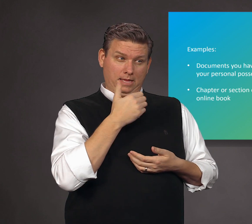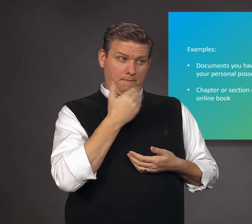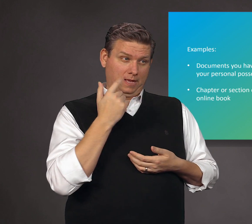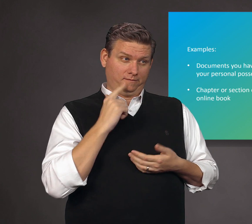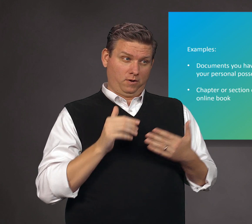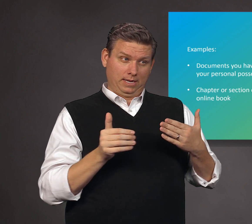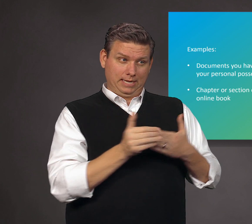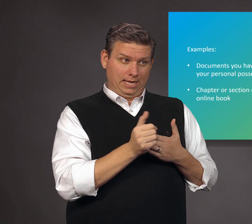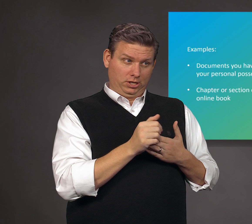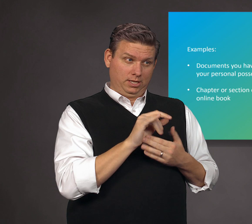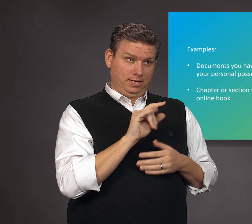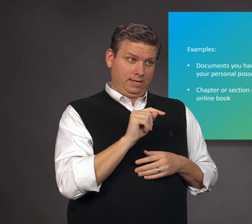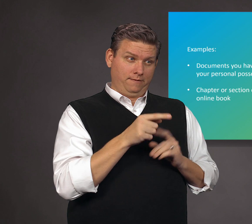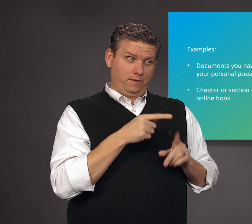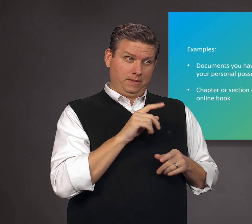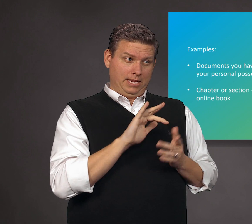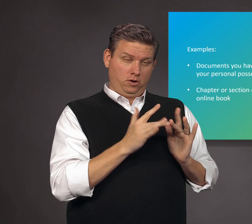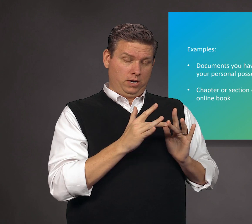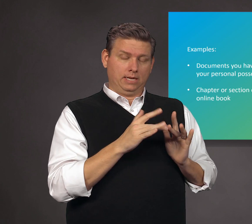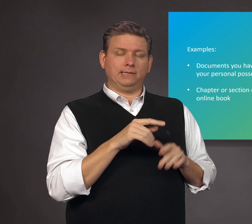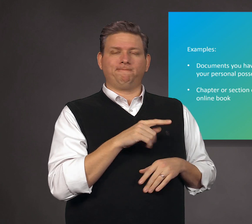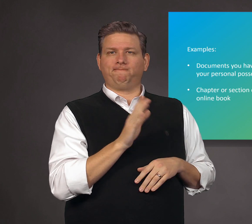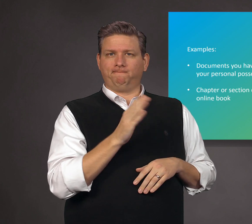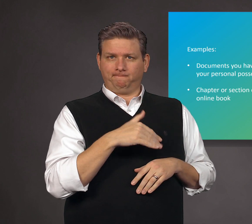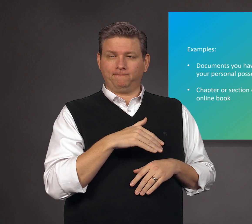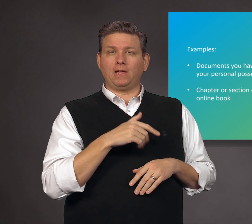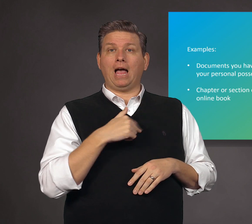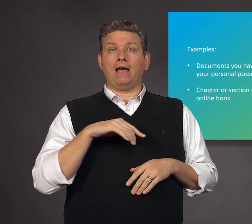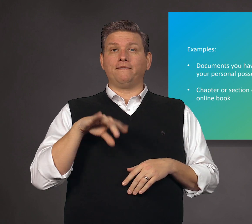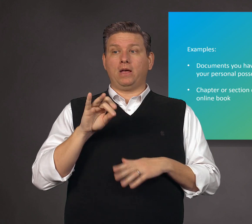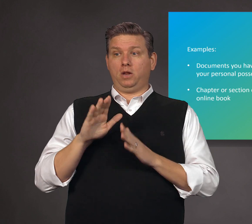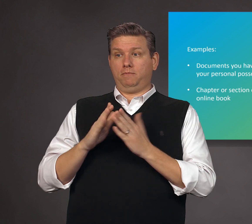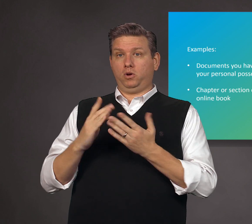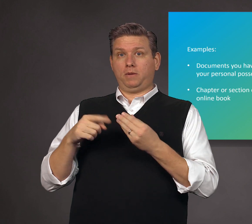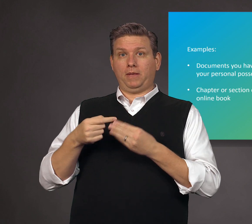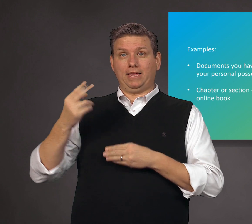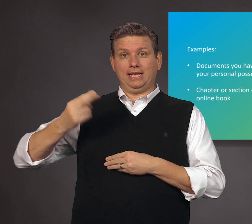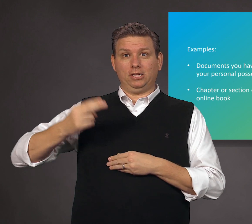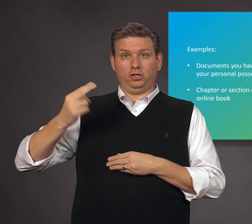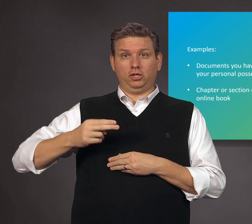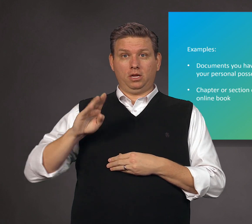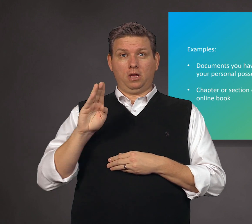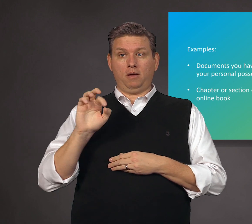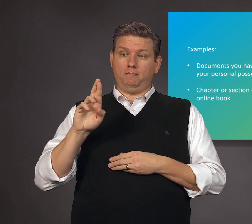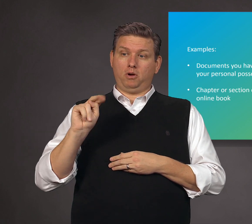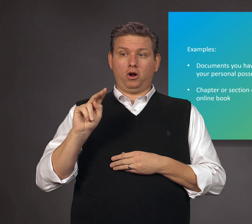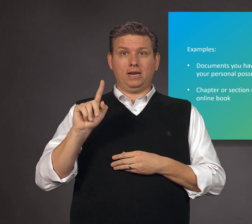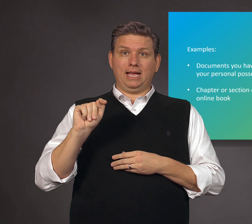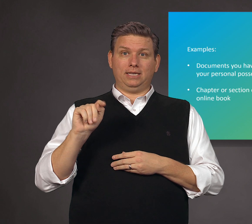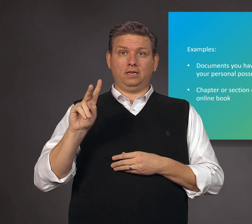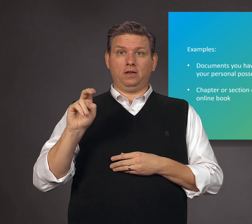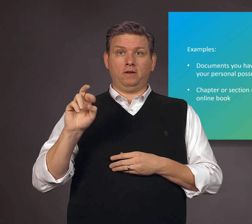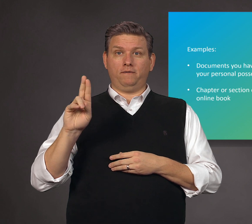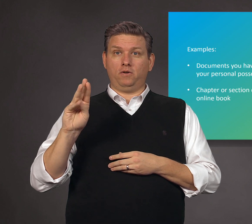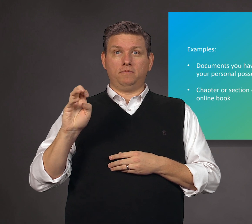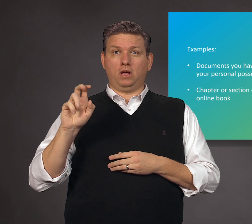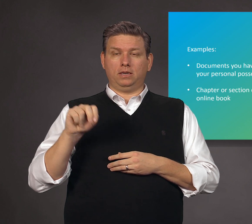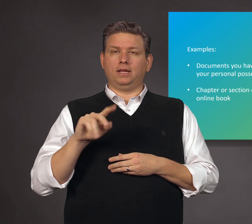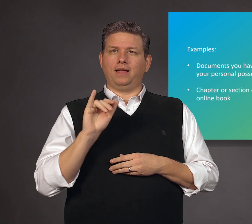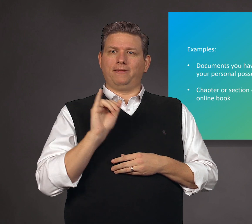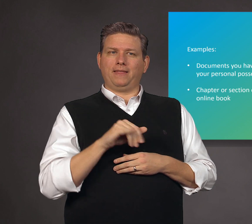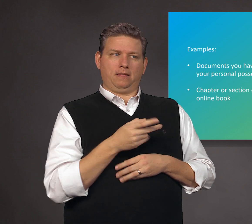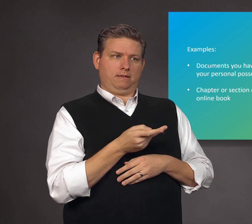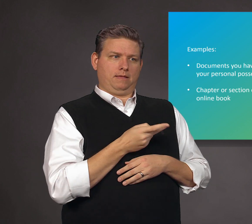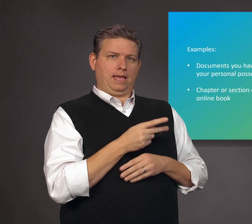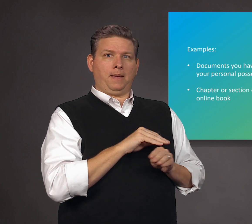attaching a source from the internet. In my case, I found a book about the history of Barnet, Vermont, which is where Albert Mason and Sophia